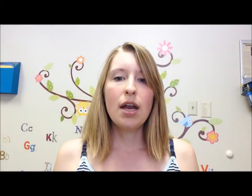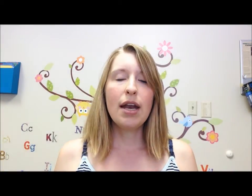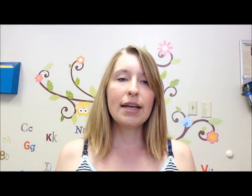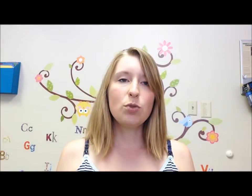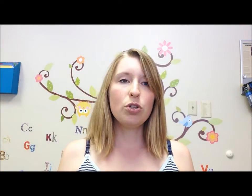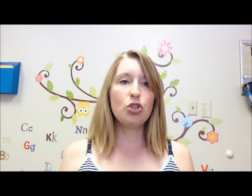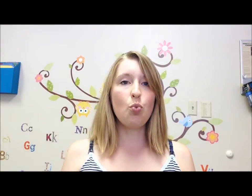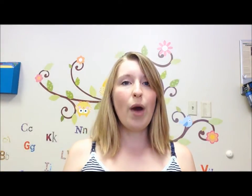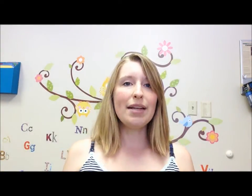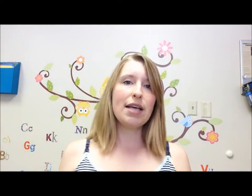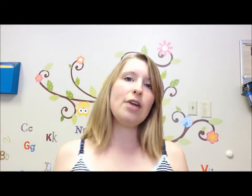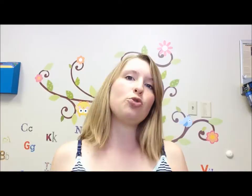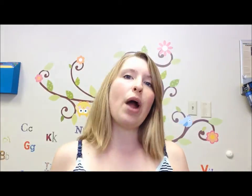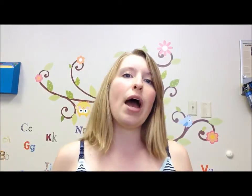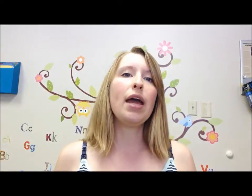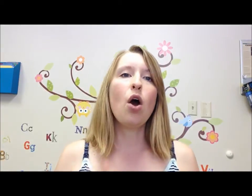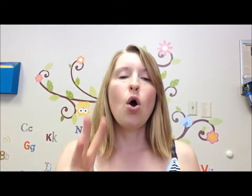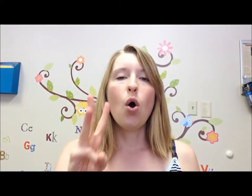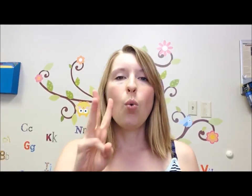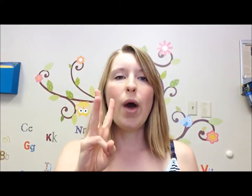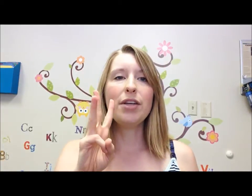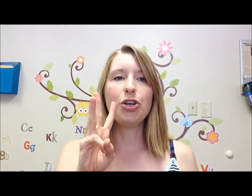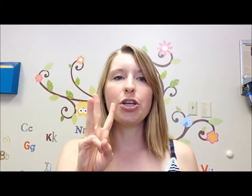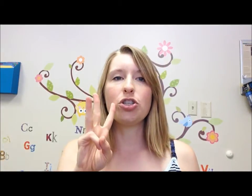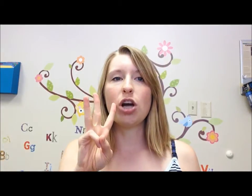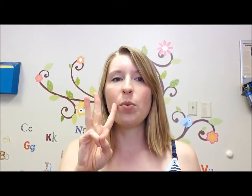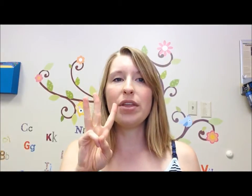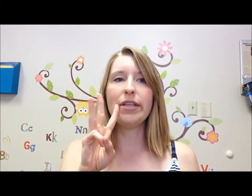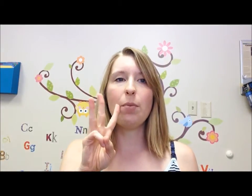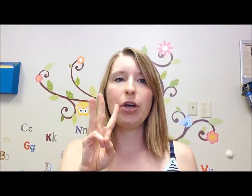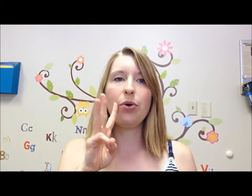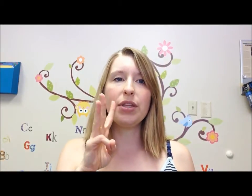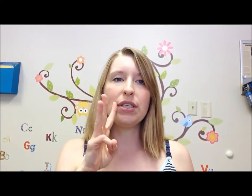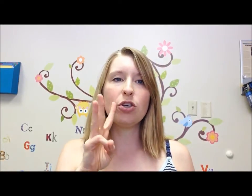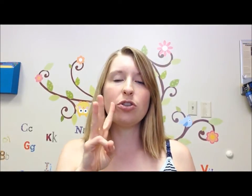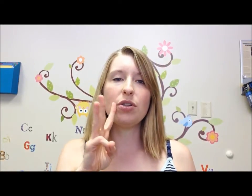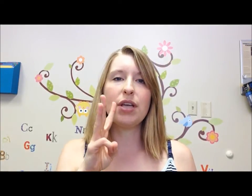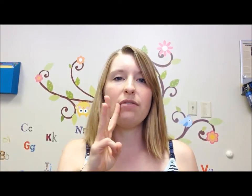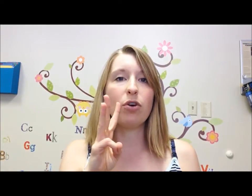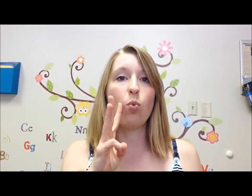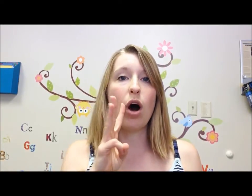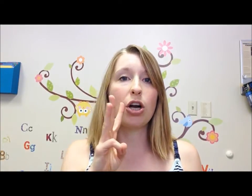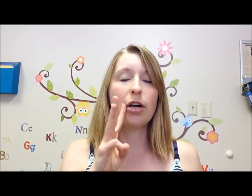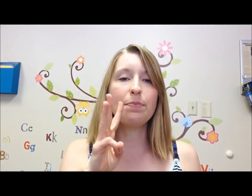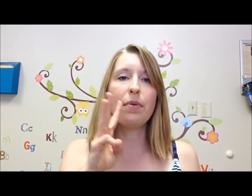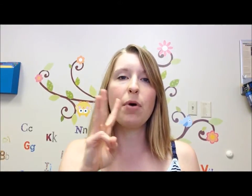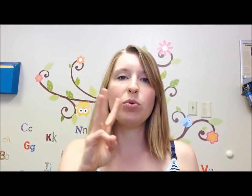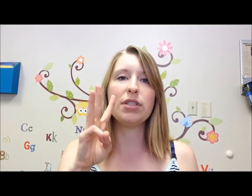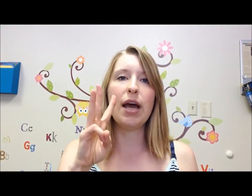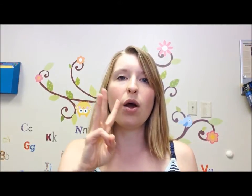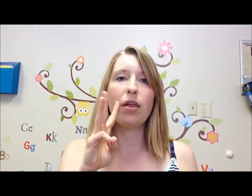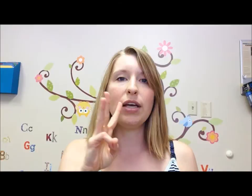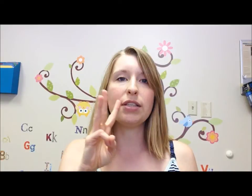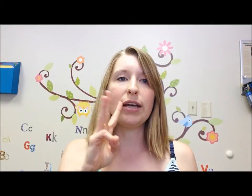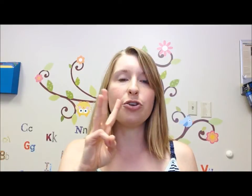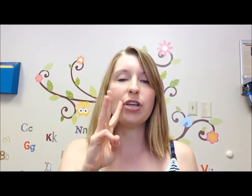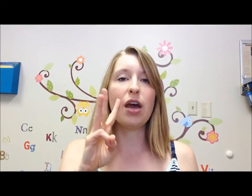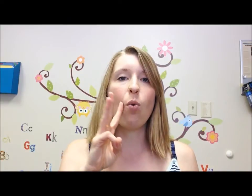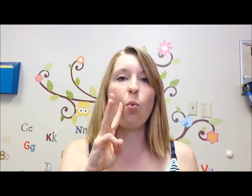Next we'll do wet and dry. Wet, you're going to start with a W. This is also the sign for water, but we'll say it's like you're saying